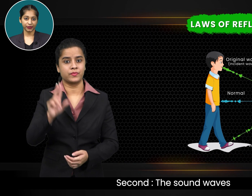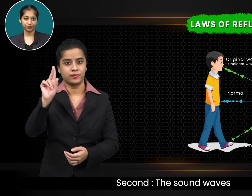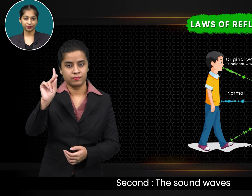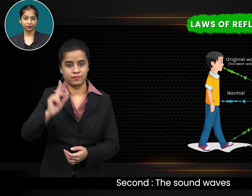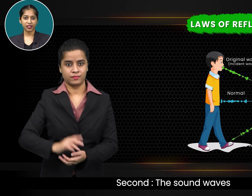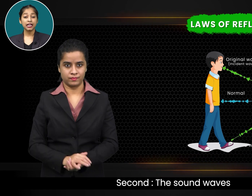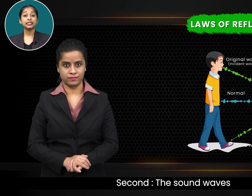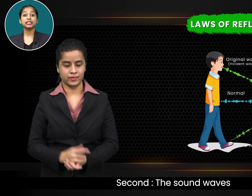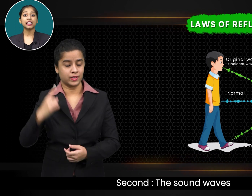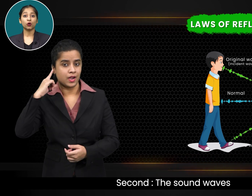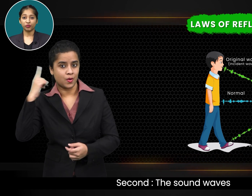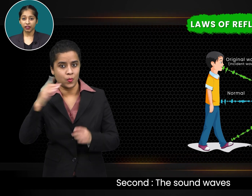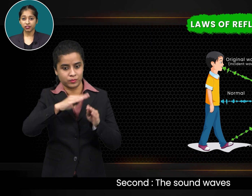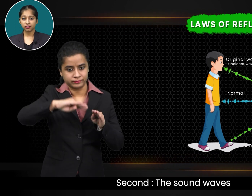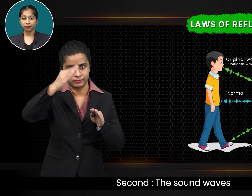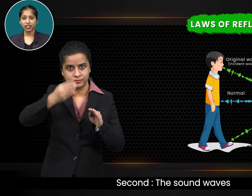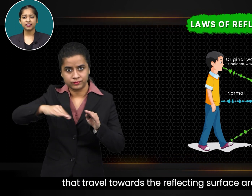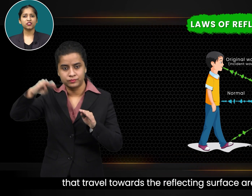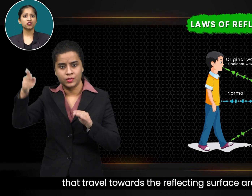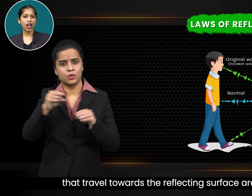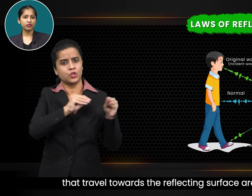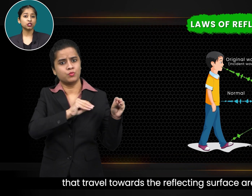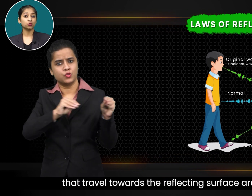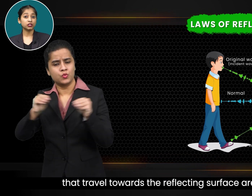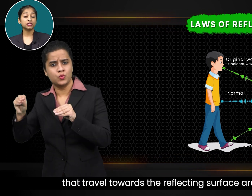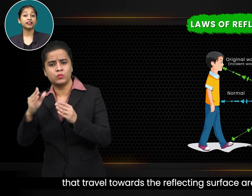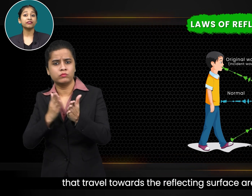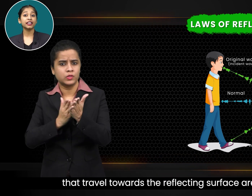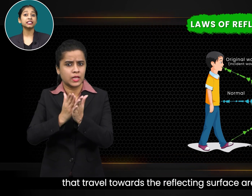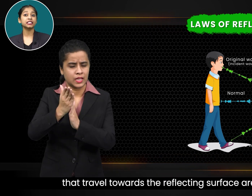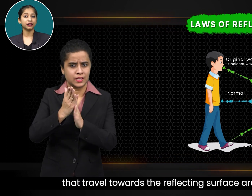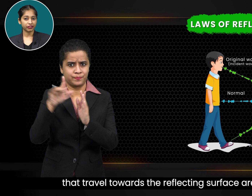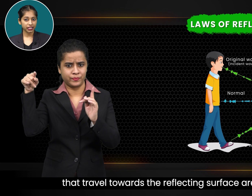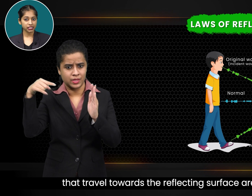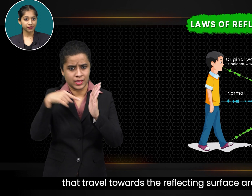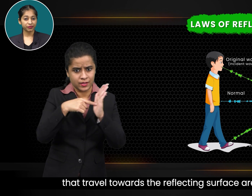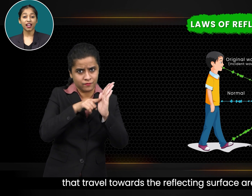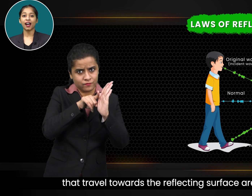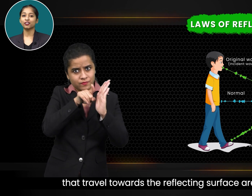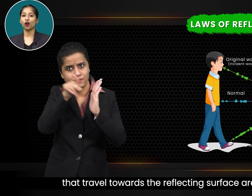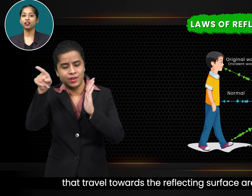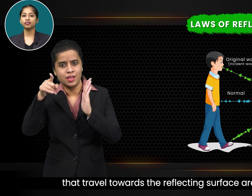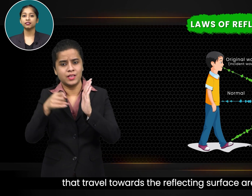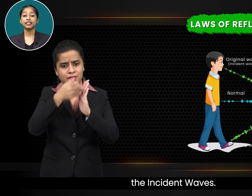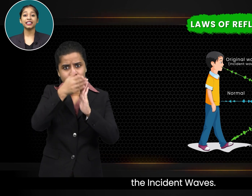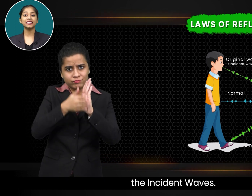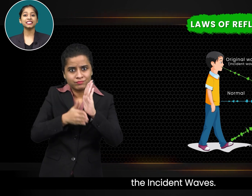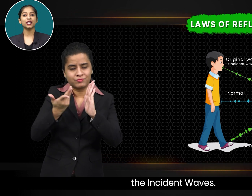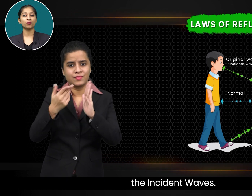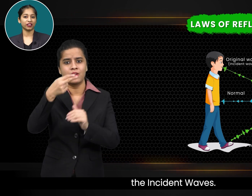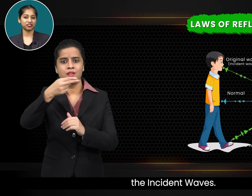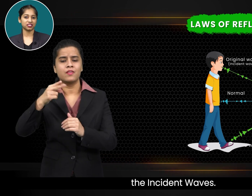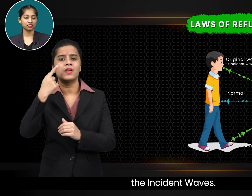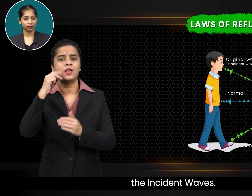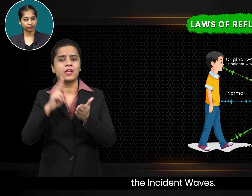Second, the sound waves that travel towards the reflecting surface are called the